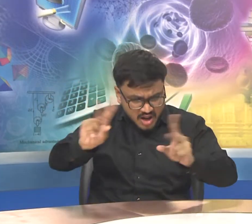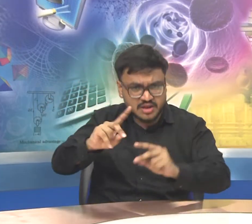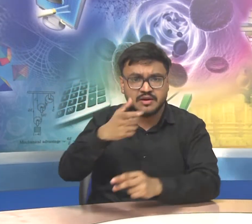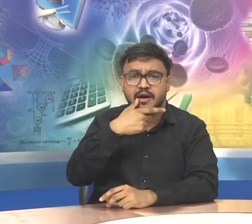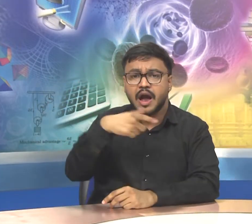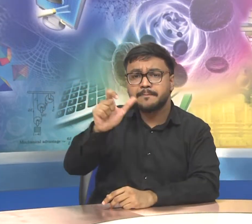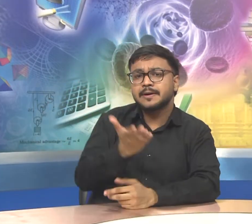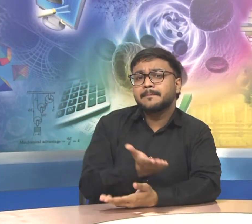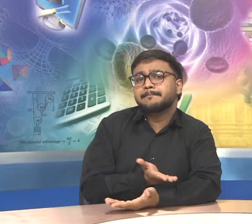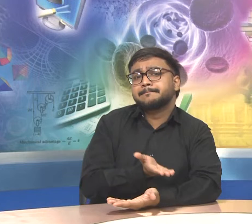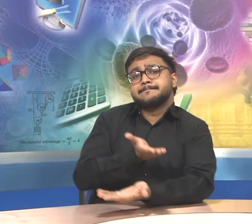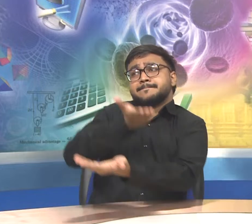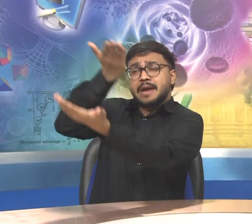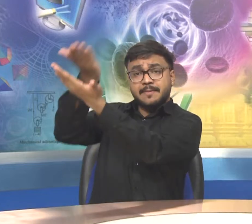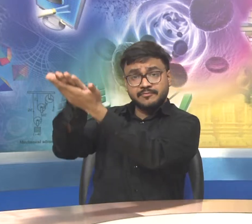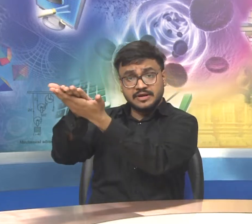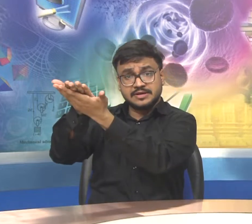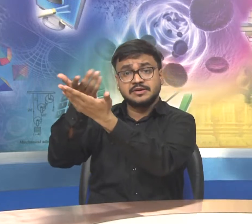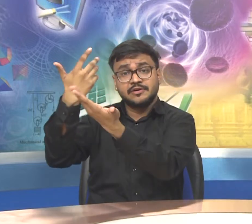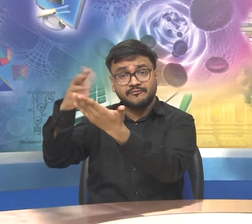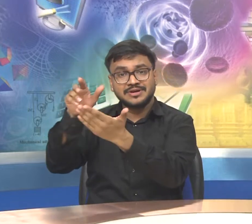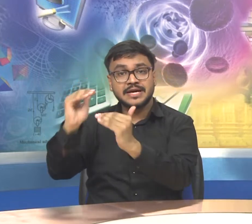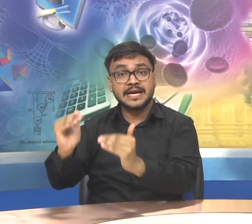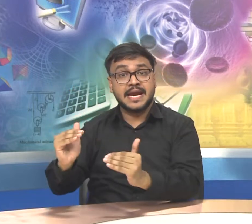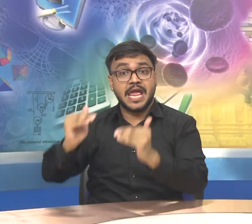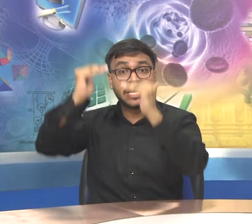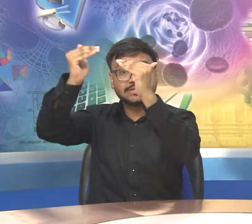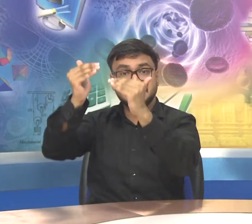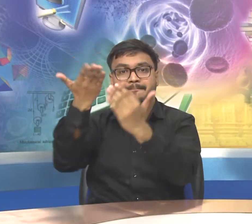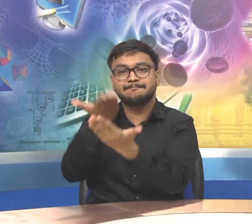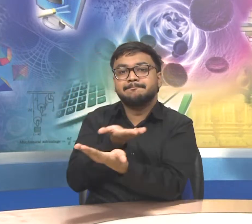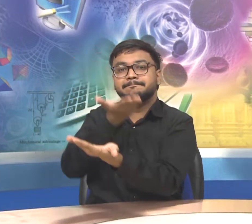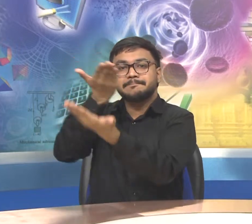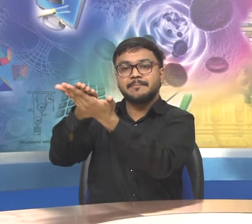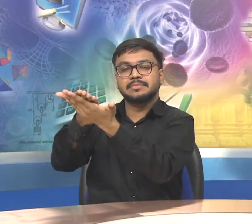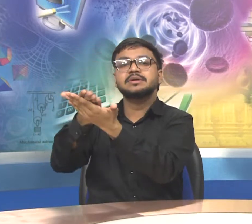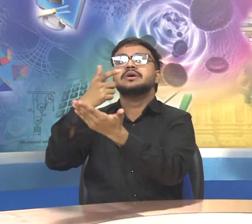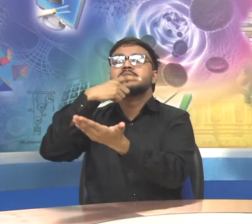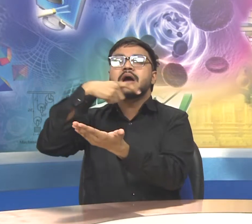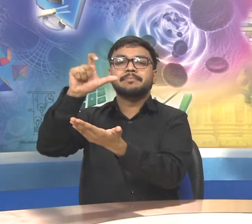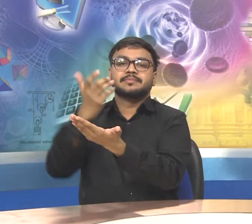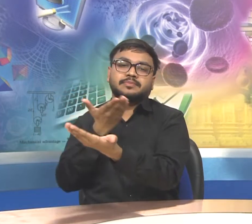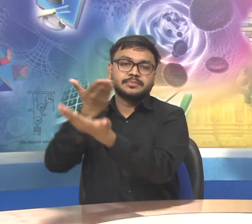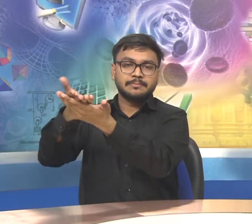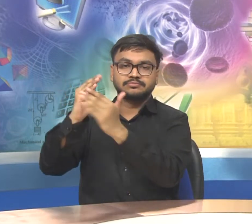a lower court is called appellate jurisdiction.